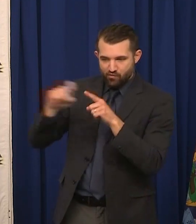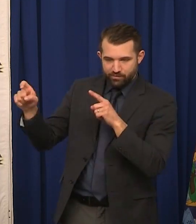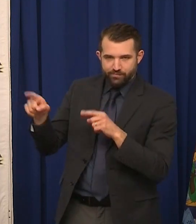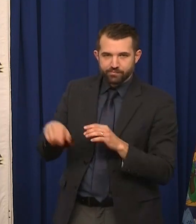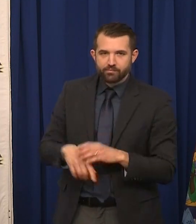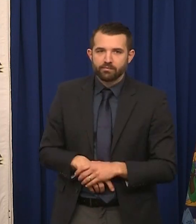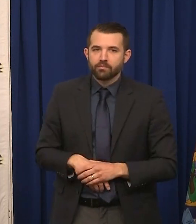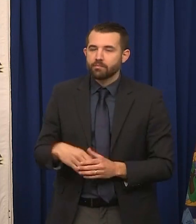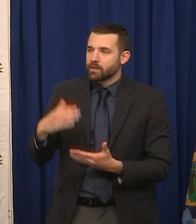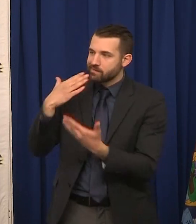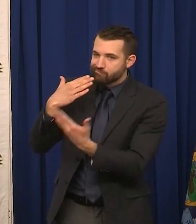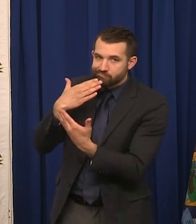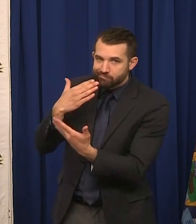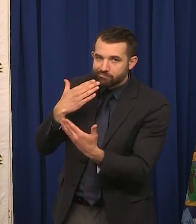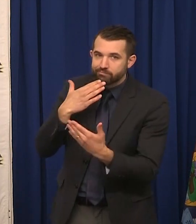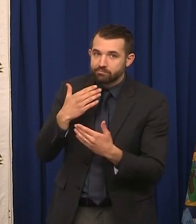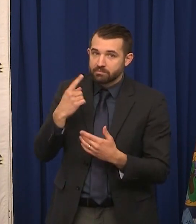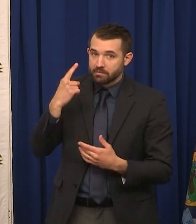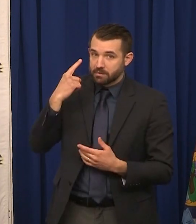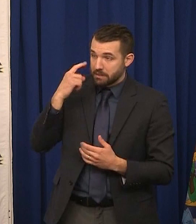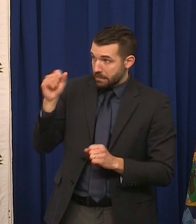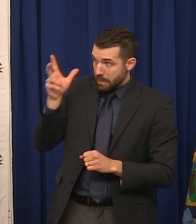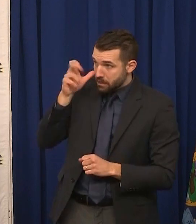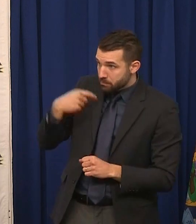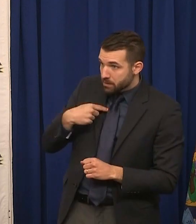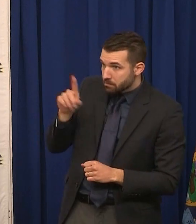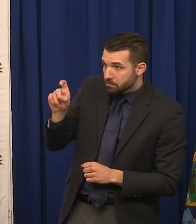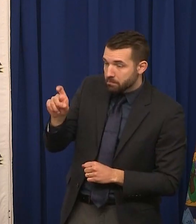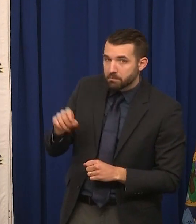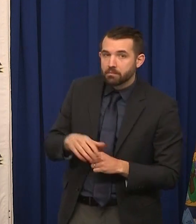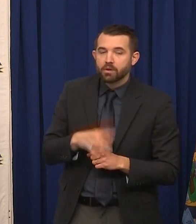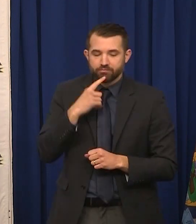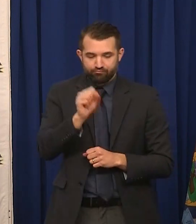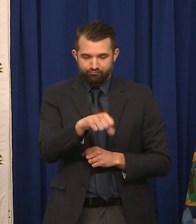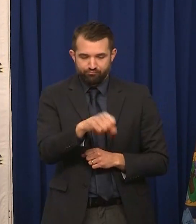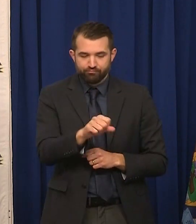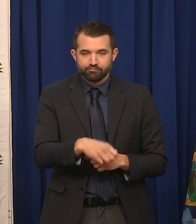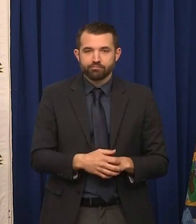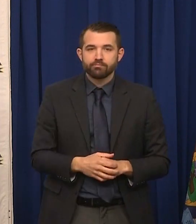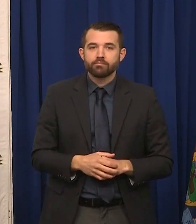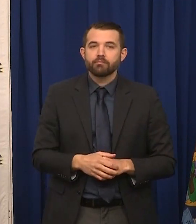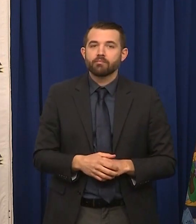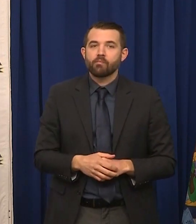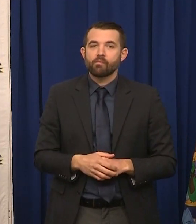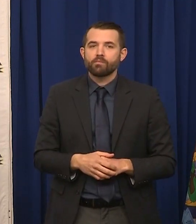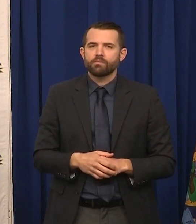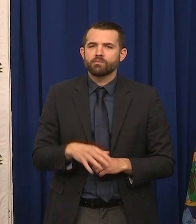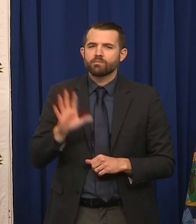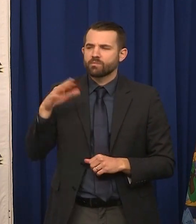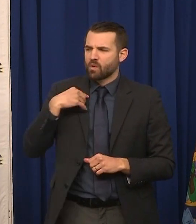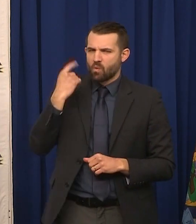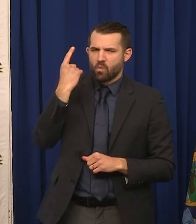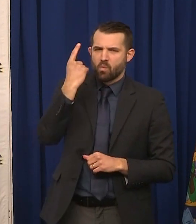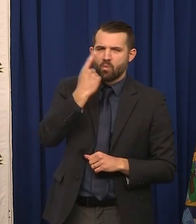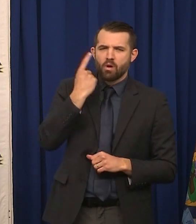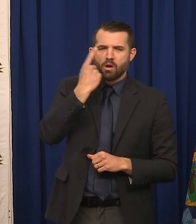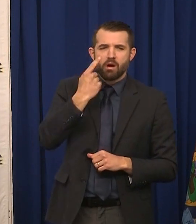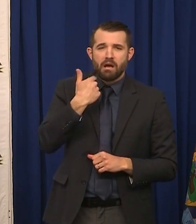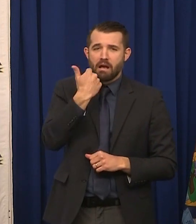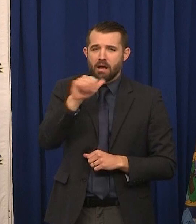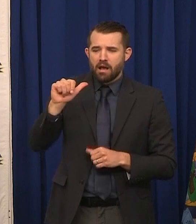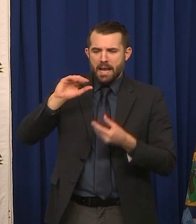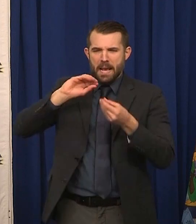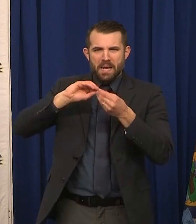Thanks for taking the question. Can you hear me okay? Yes, I can. Go ahead. Great. I was wondering, do you have any data